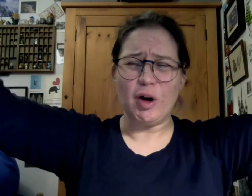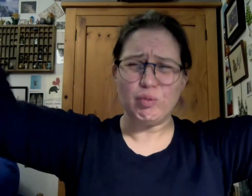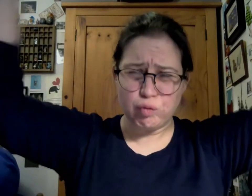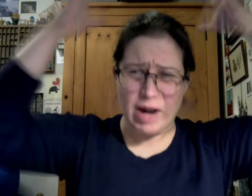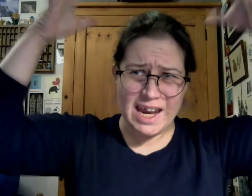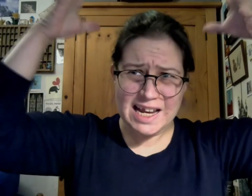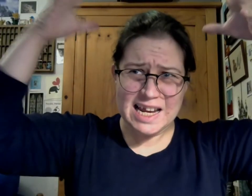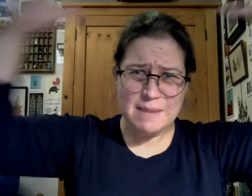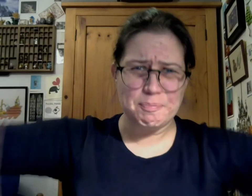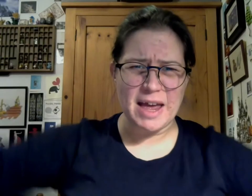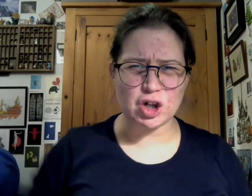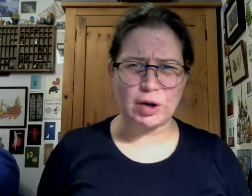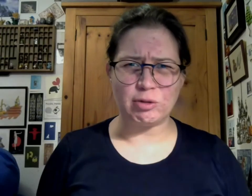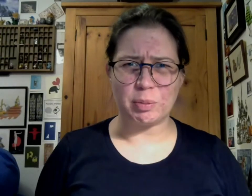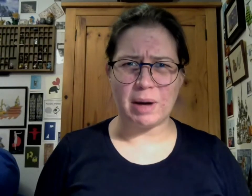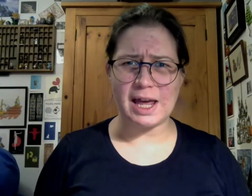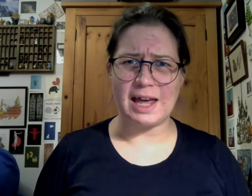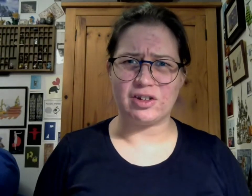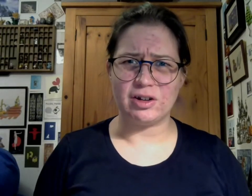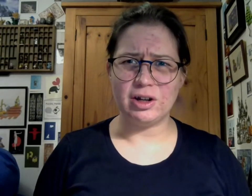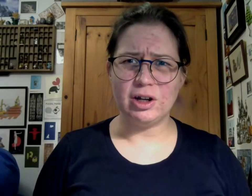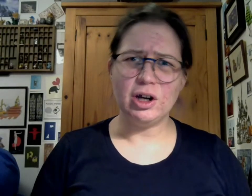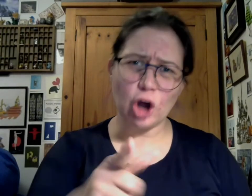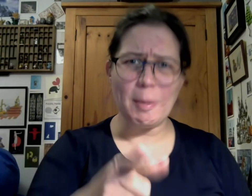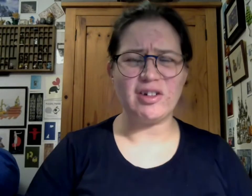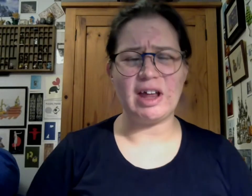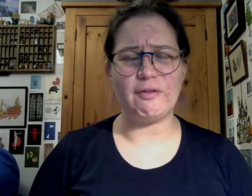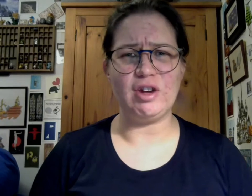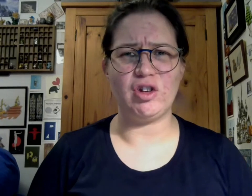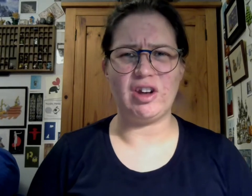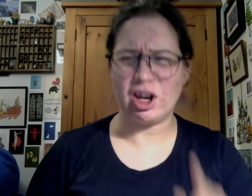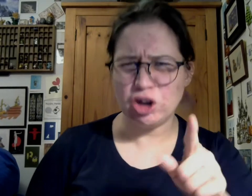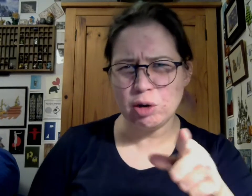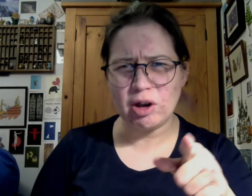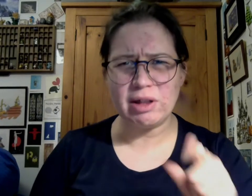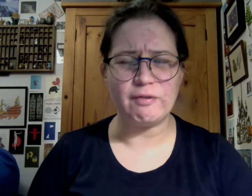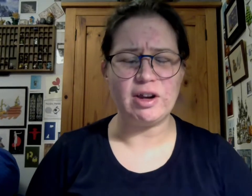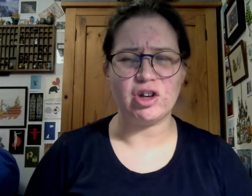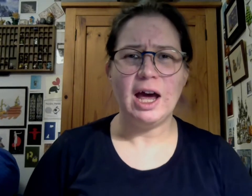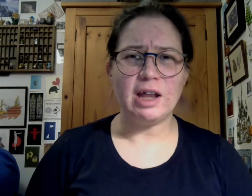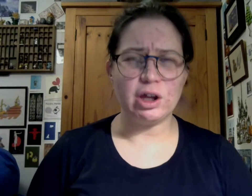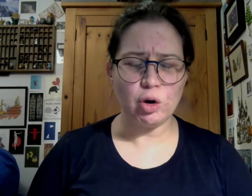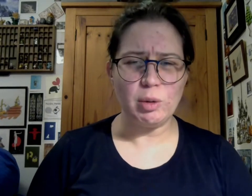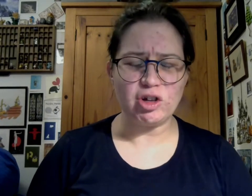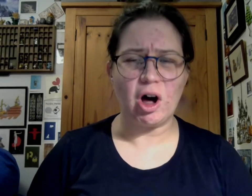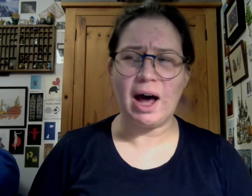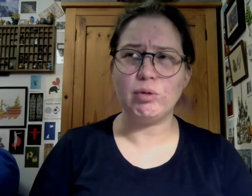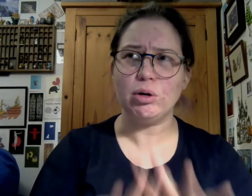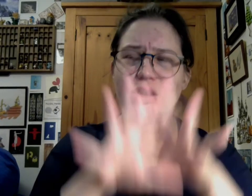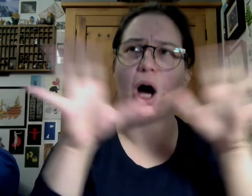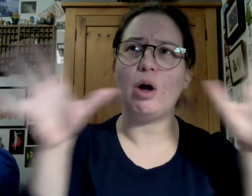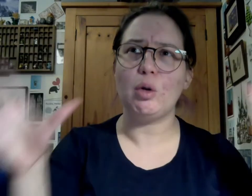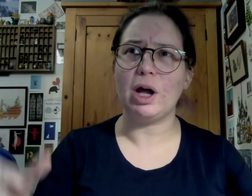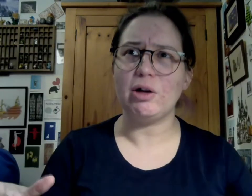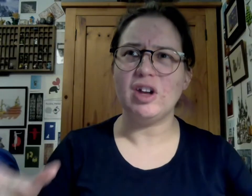a really big crown top of my head. Come back to that fish, she said. Can you tell that fish that you wish that I ruled the whole world,